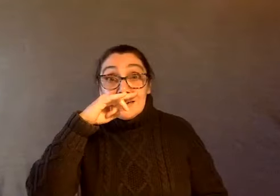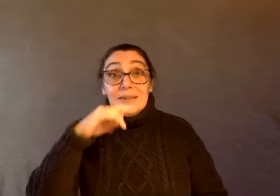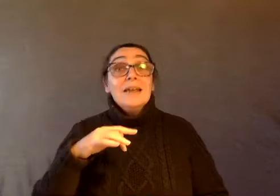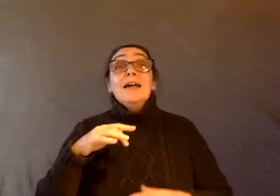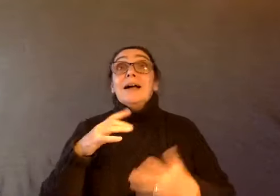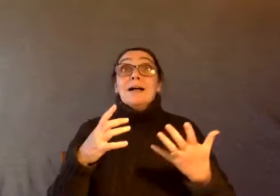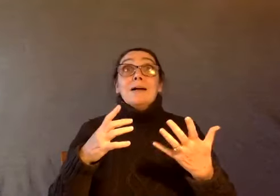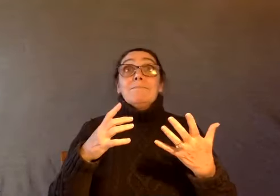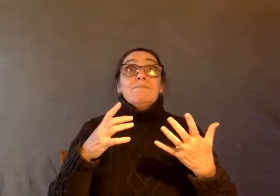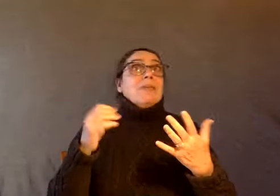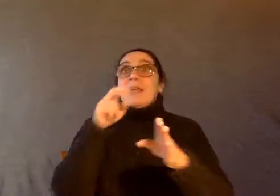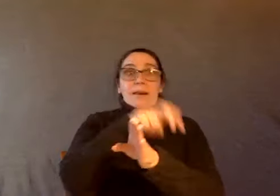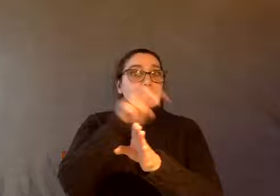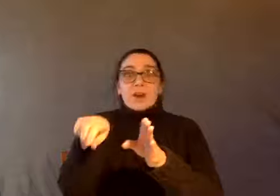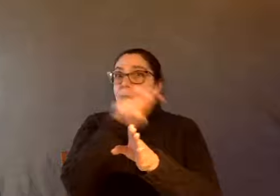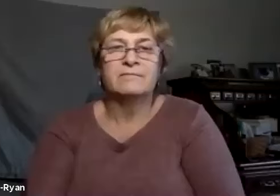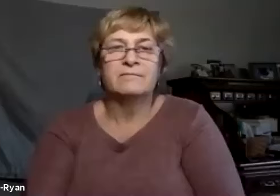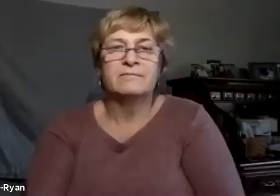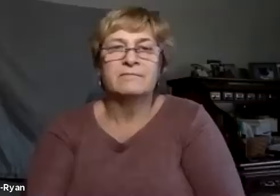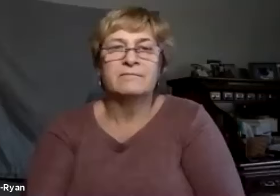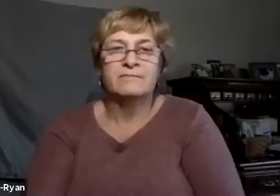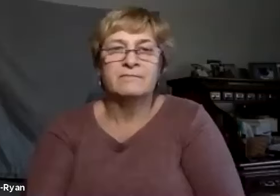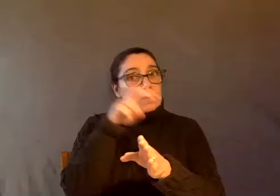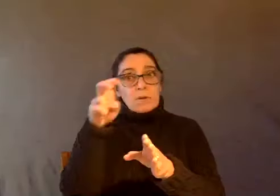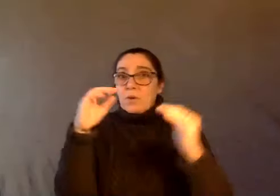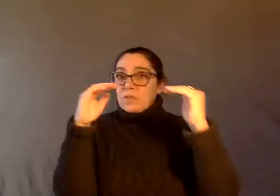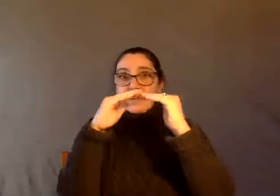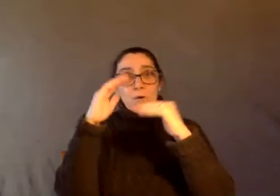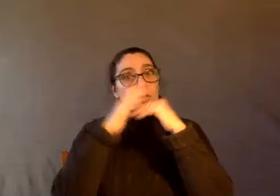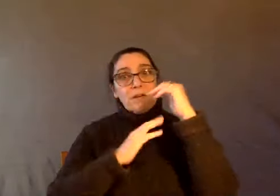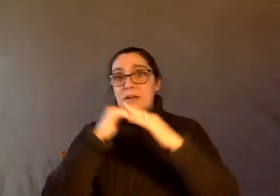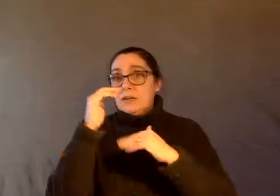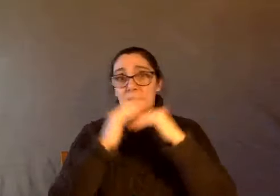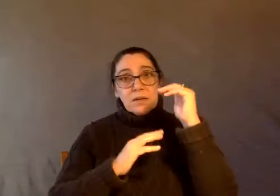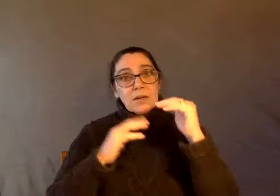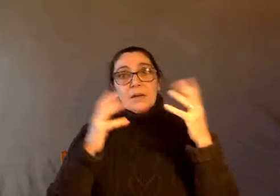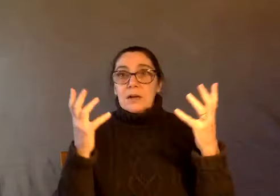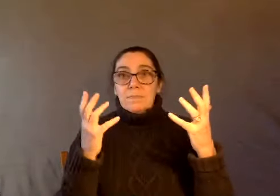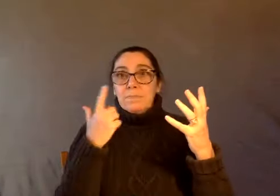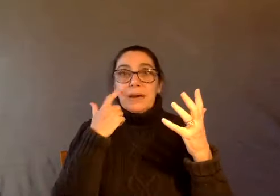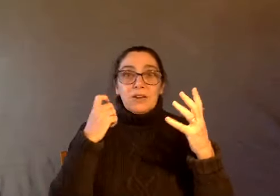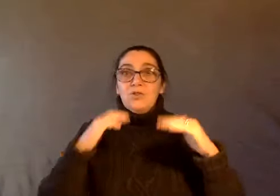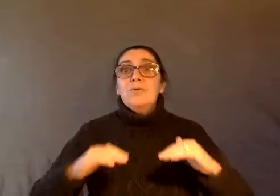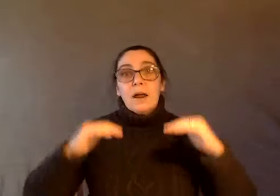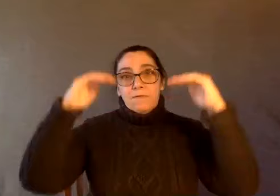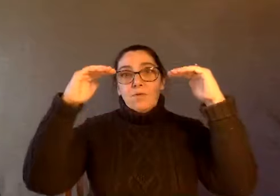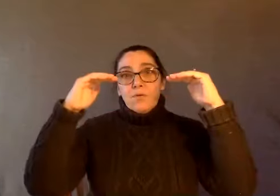kids, they can just hop back and forth with equal ease because you kind of grew